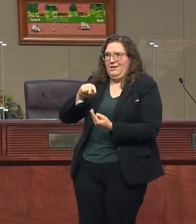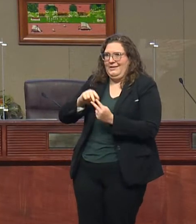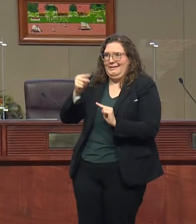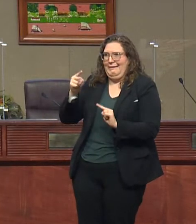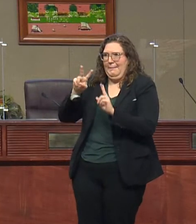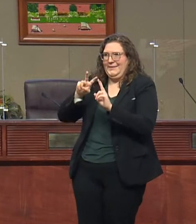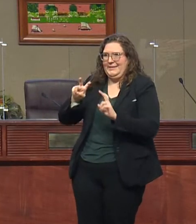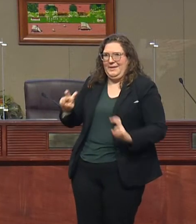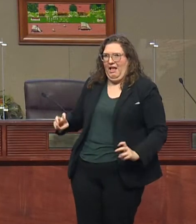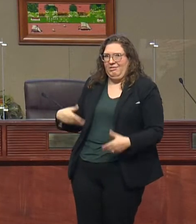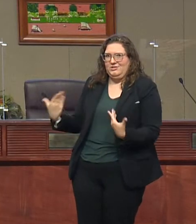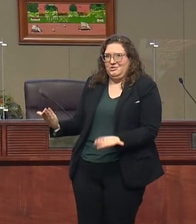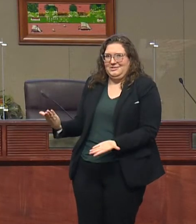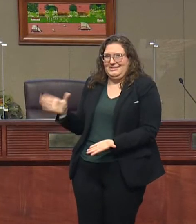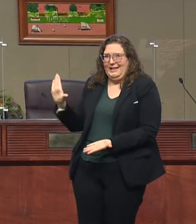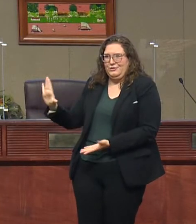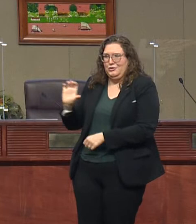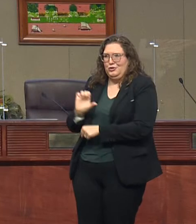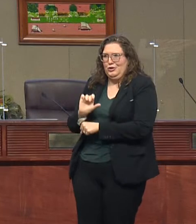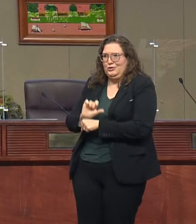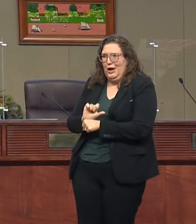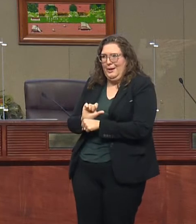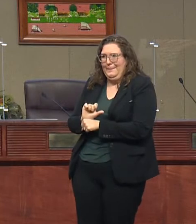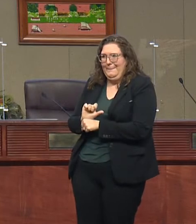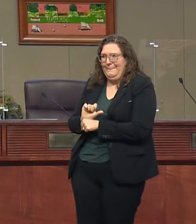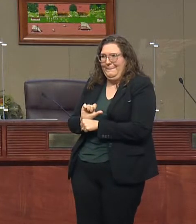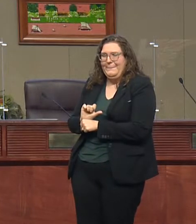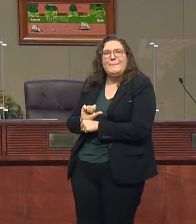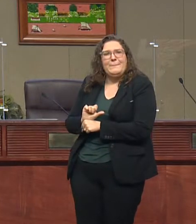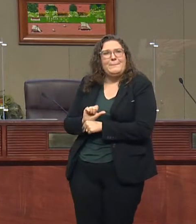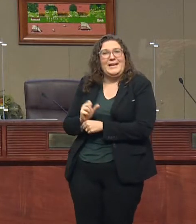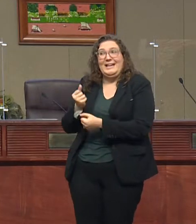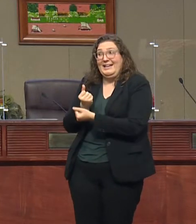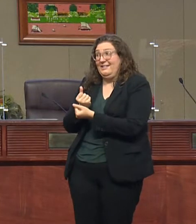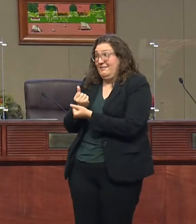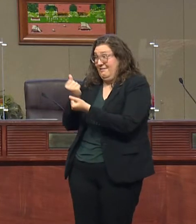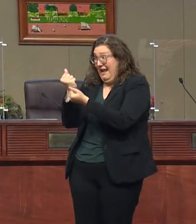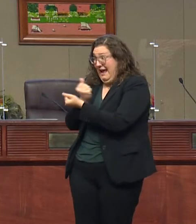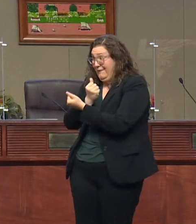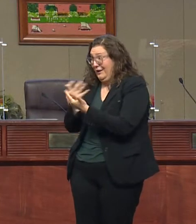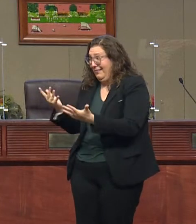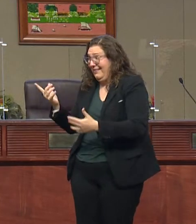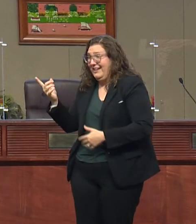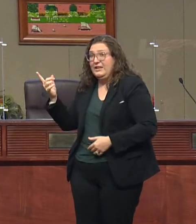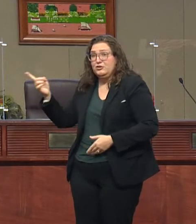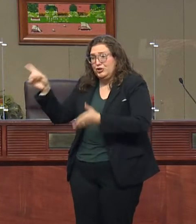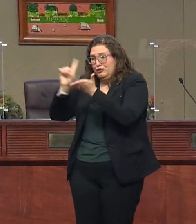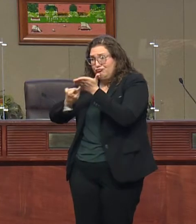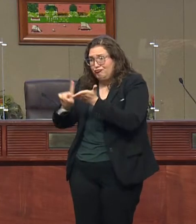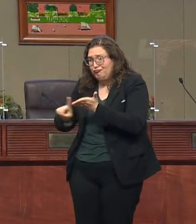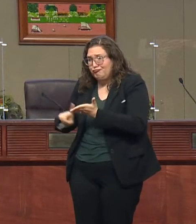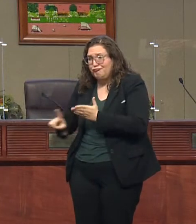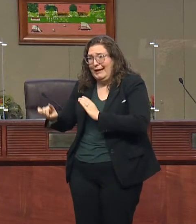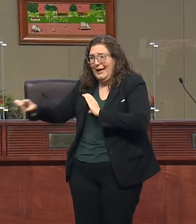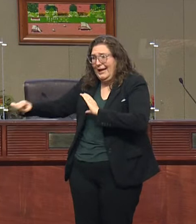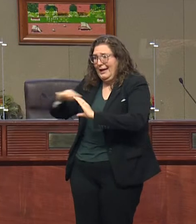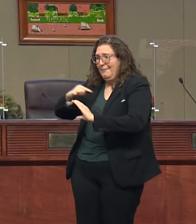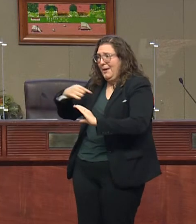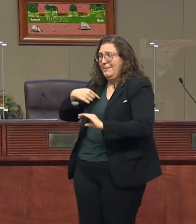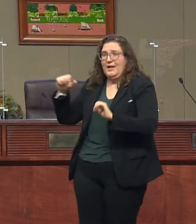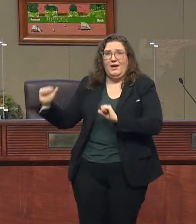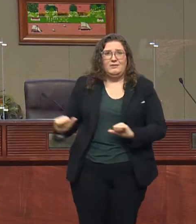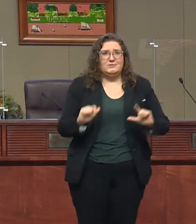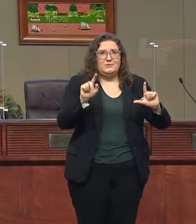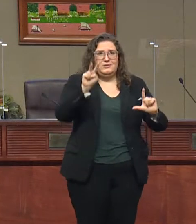Chu's job. But I do read what they send me. I listen to the advice that they give, and we try to